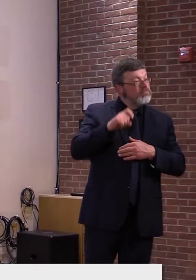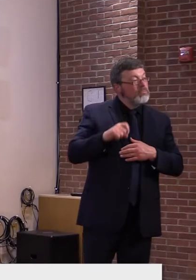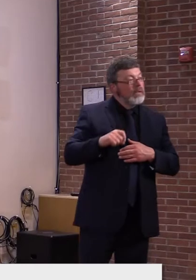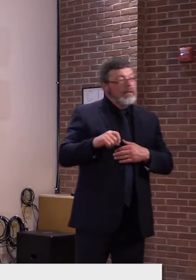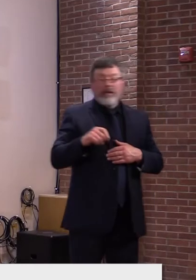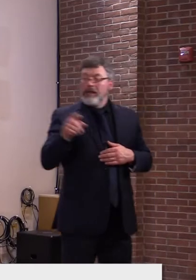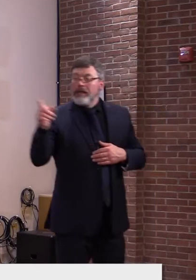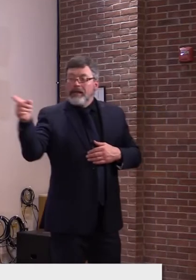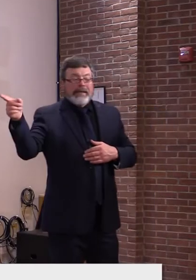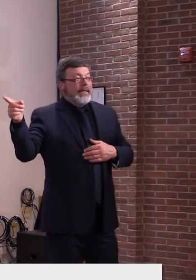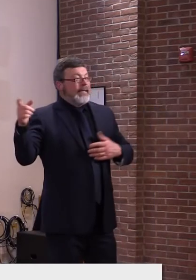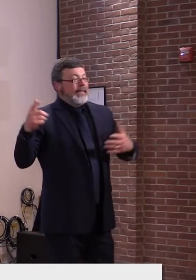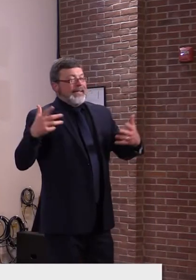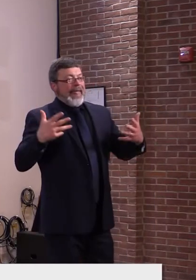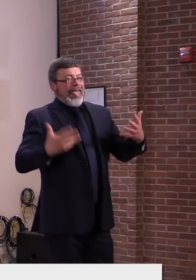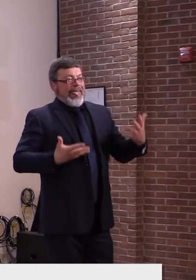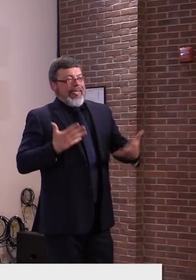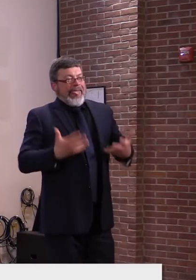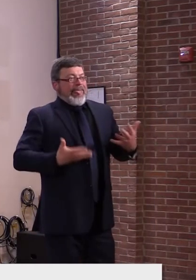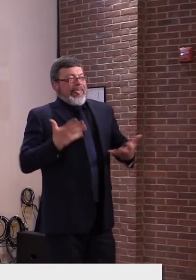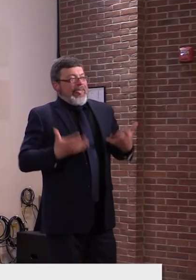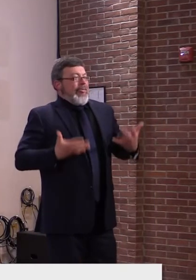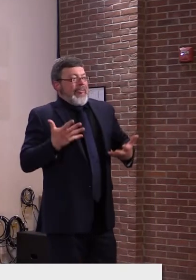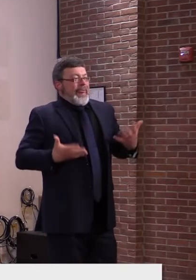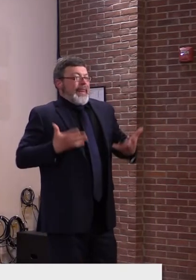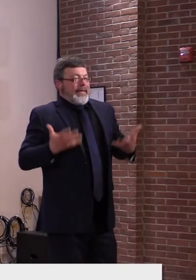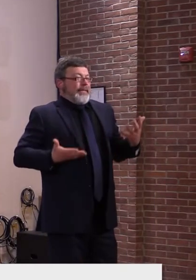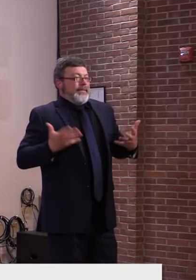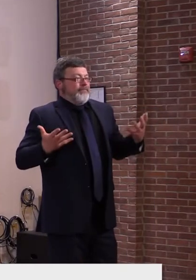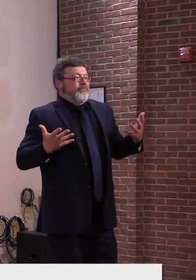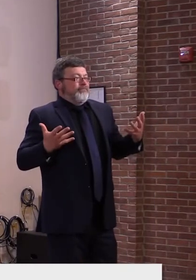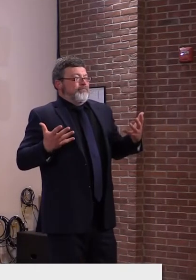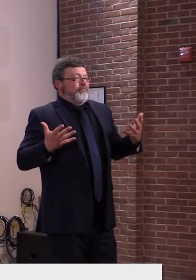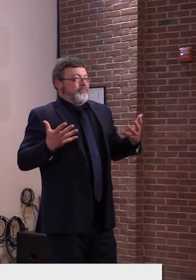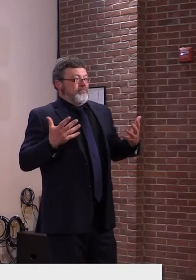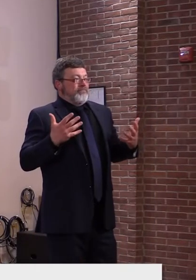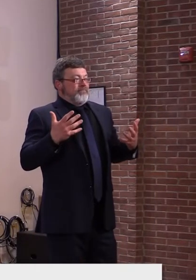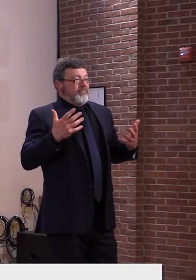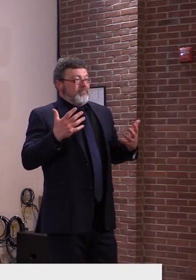Yeah, I mean, that's the multi-billion dollar question, right?